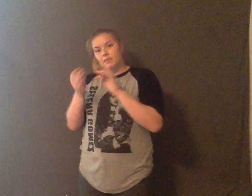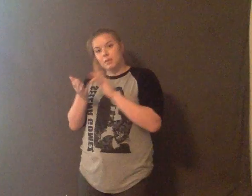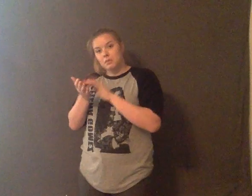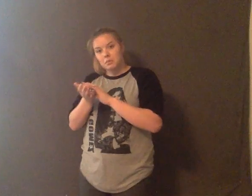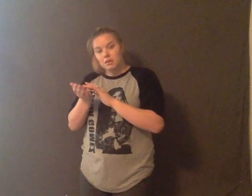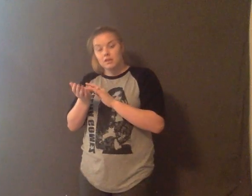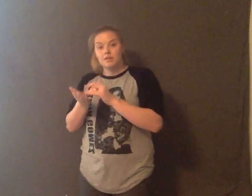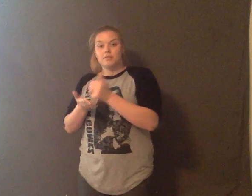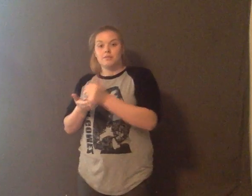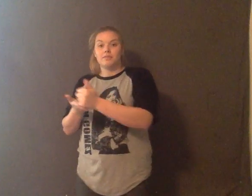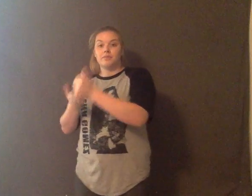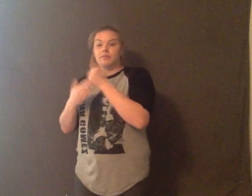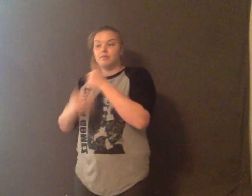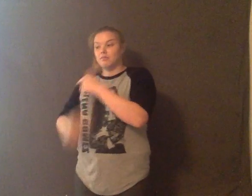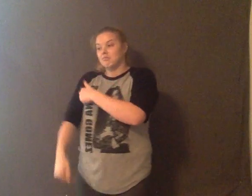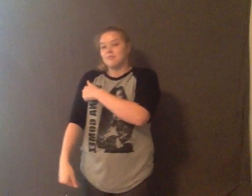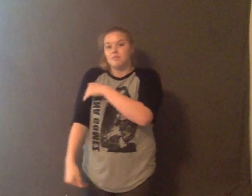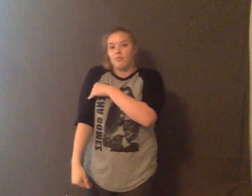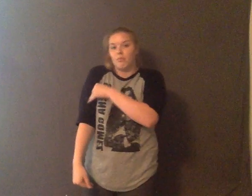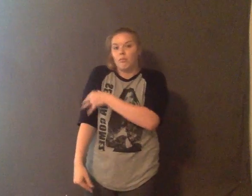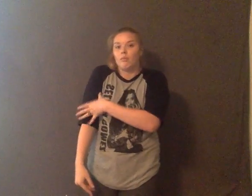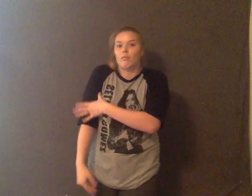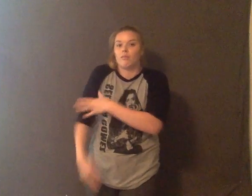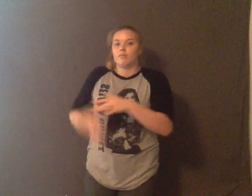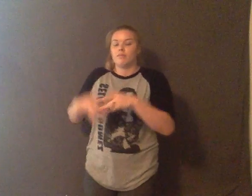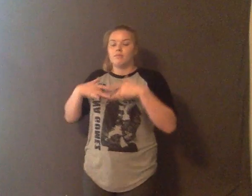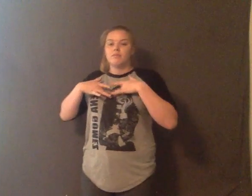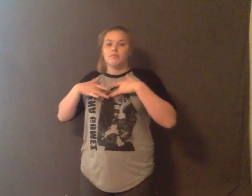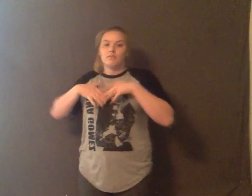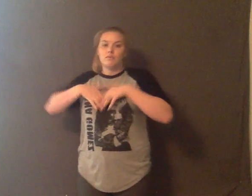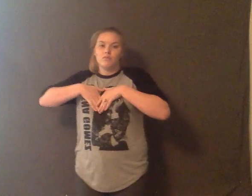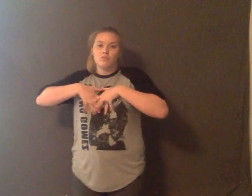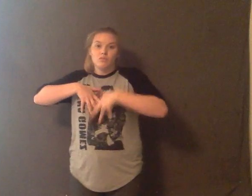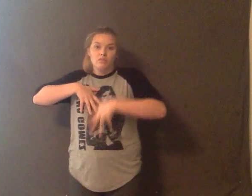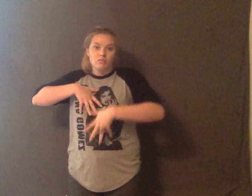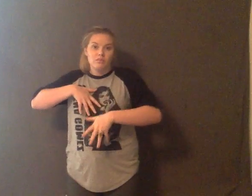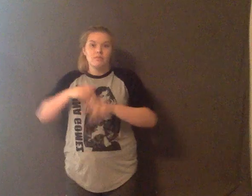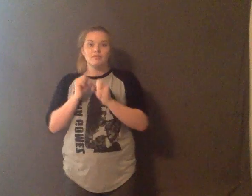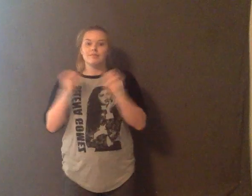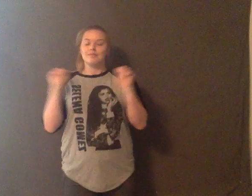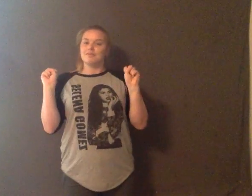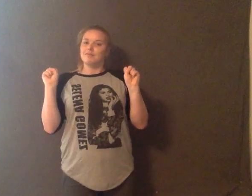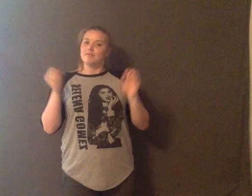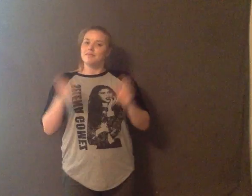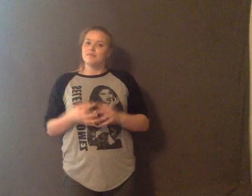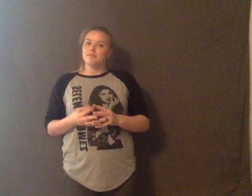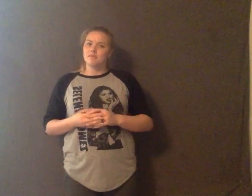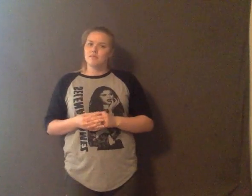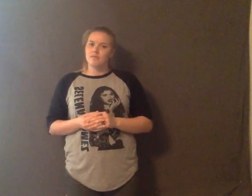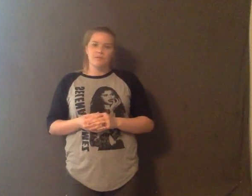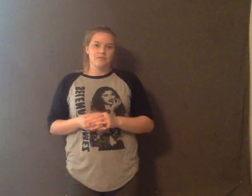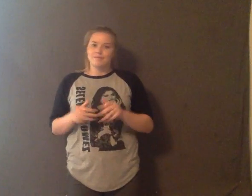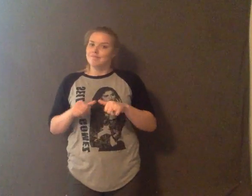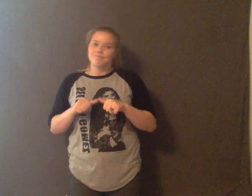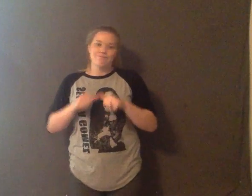you unclog your arteries, this one will save you from a stroke. No, it doesn't. The people who take the statins, etc., they still get their heart attacks, they still get